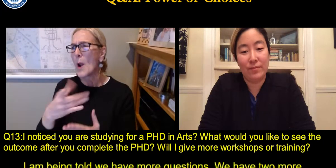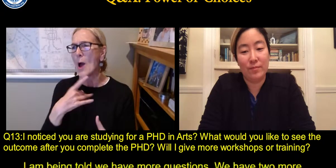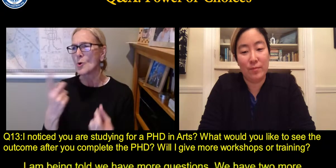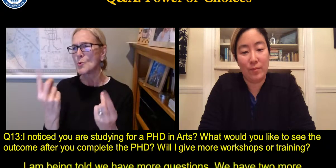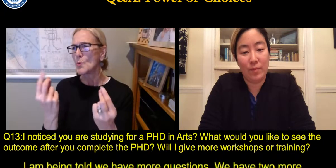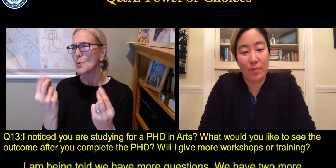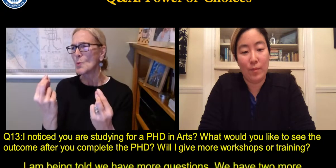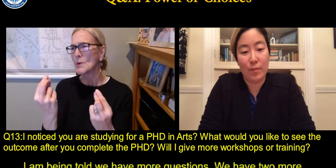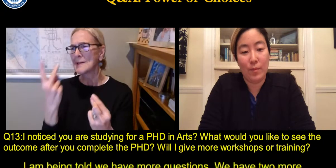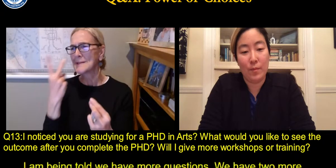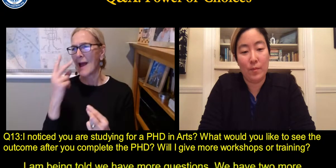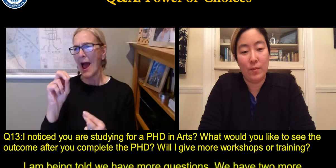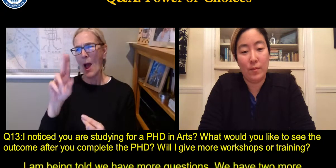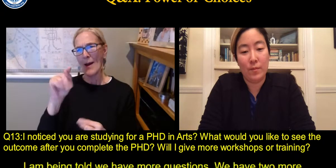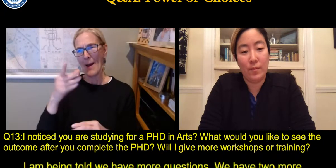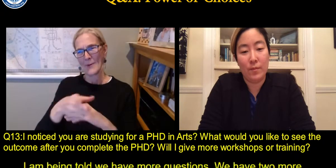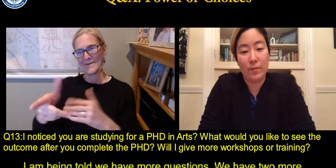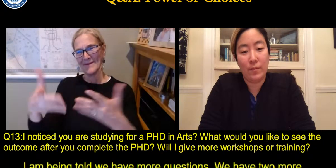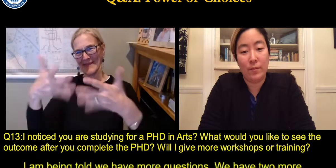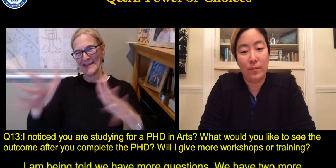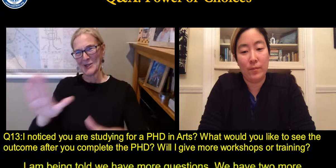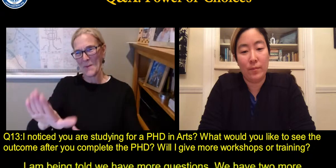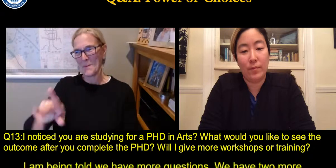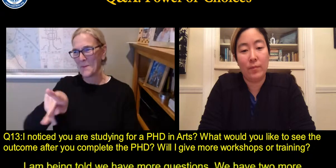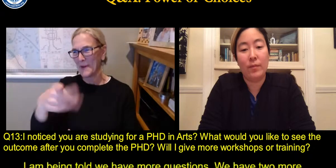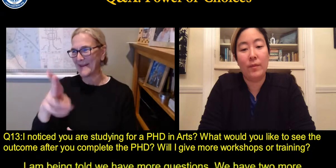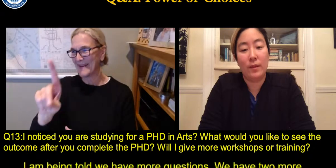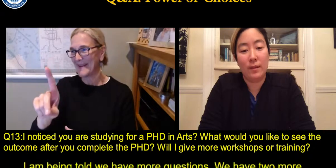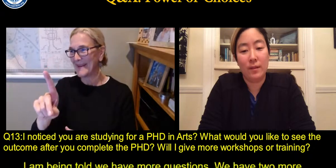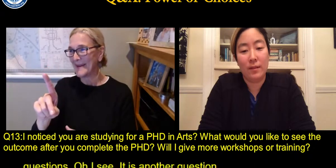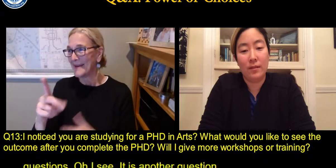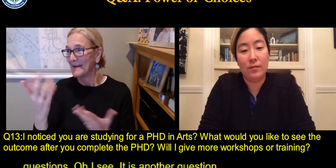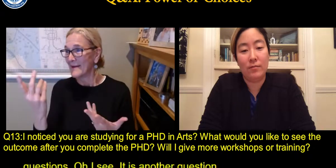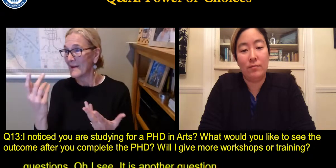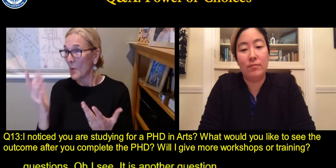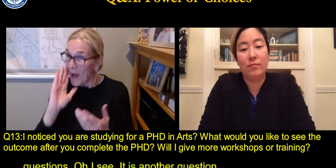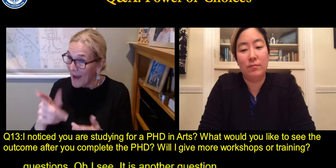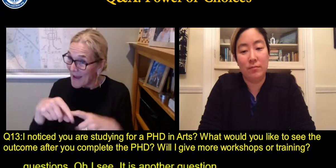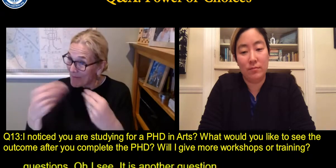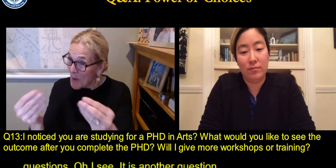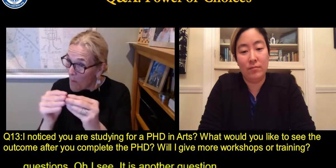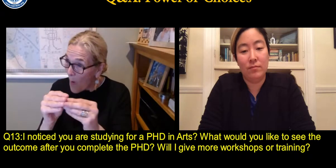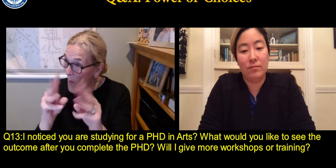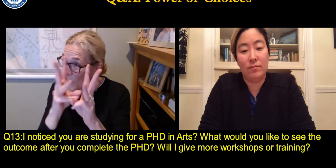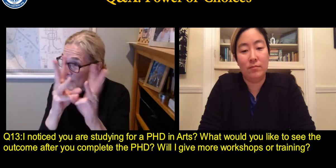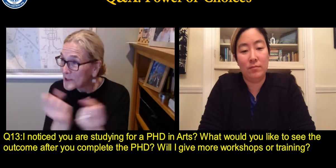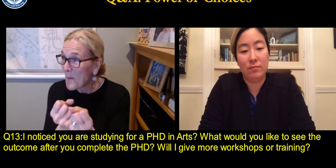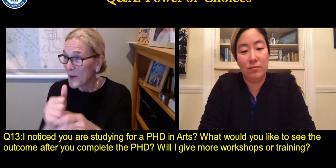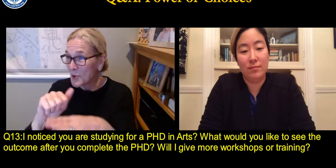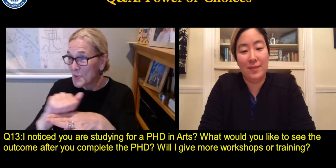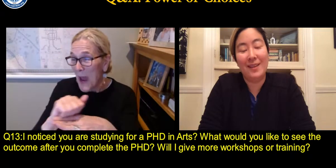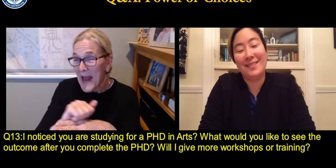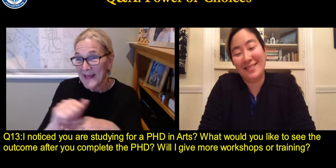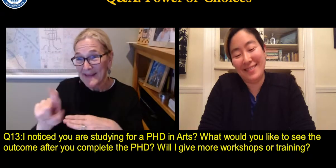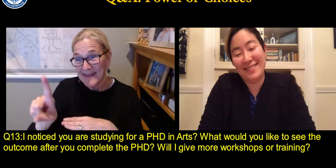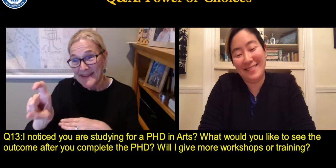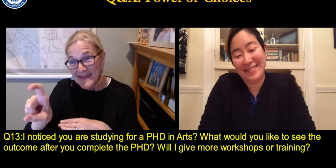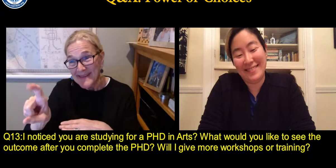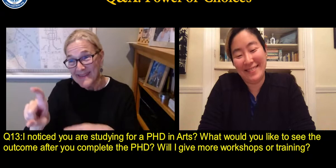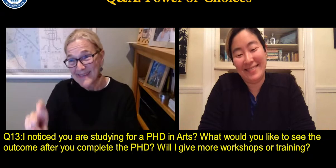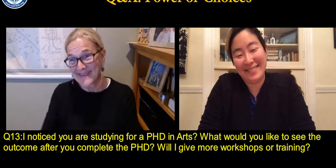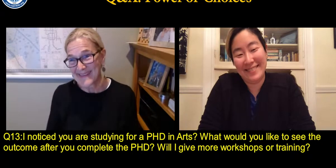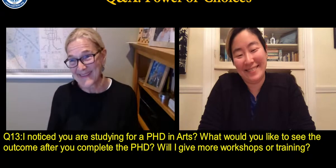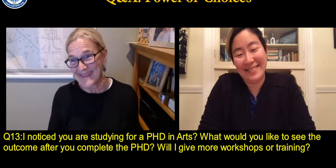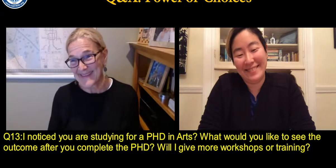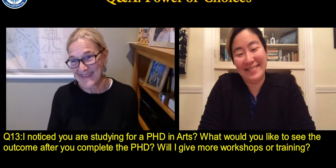The question says, I noticed you're studying for a PhD in arts. What would you like to see the outcome after you